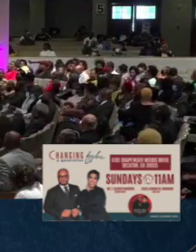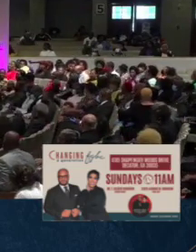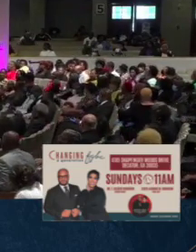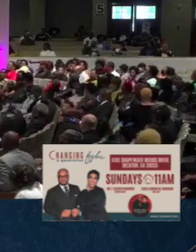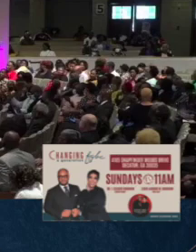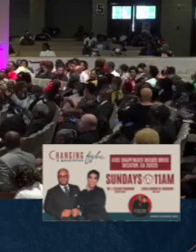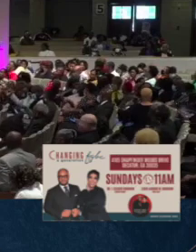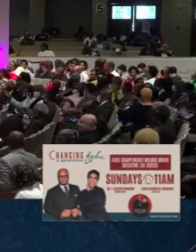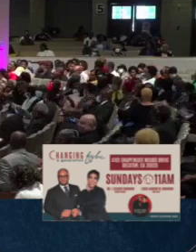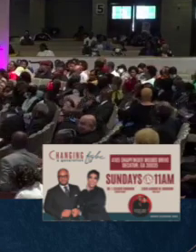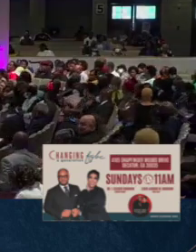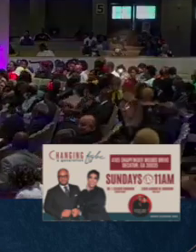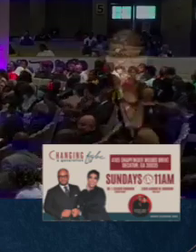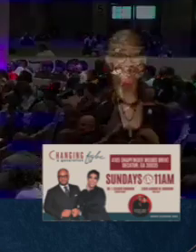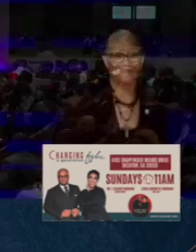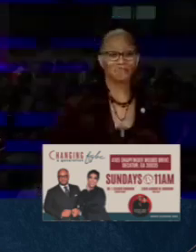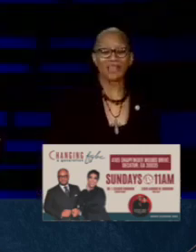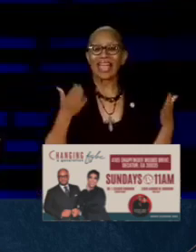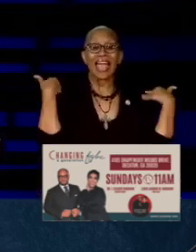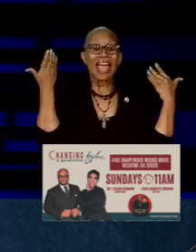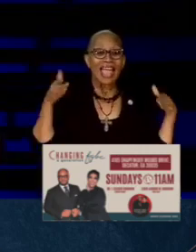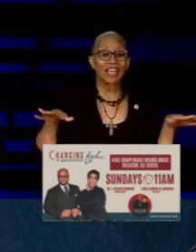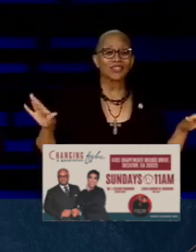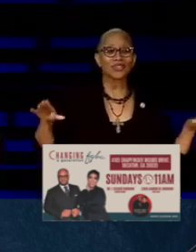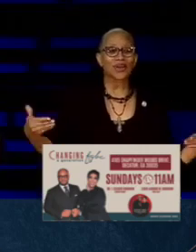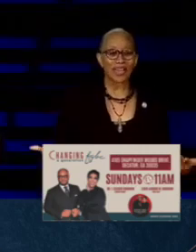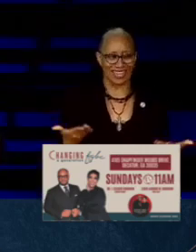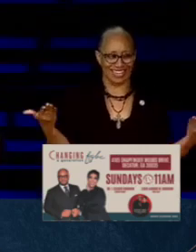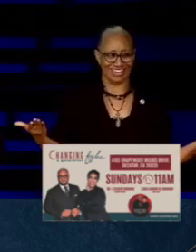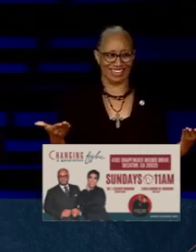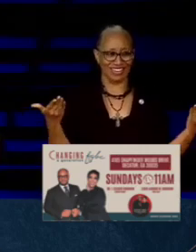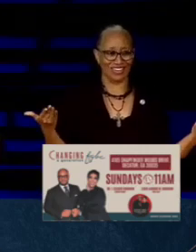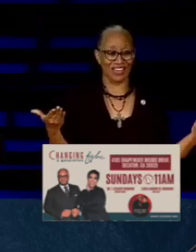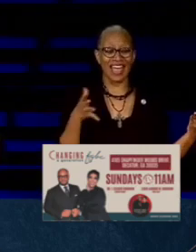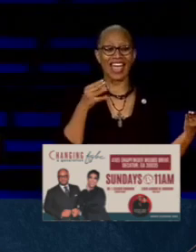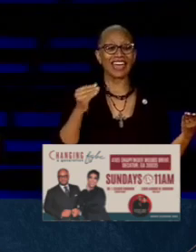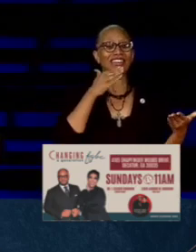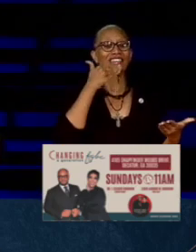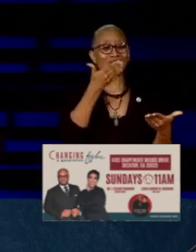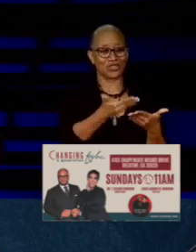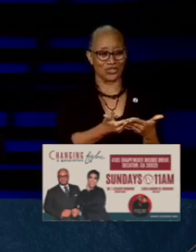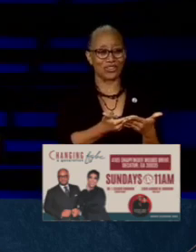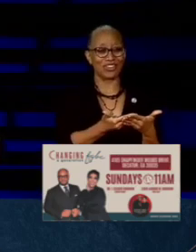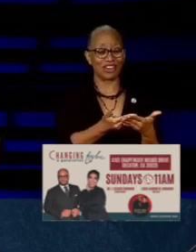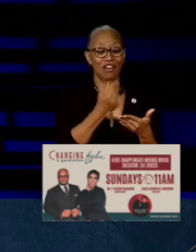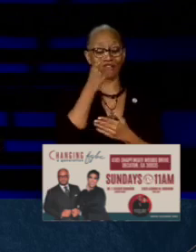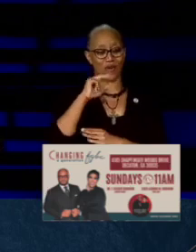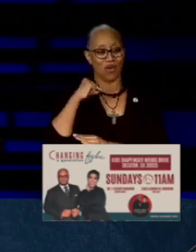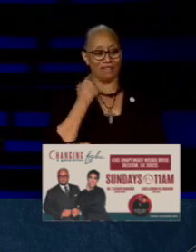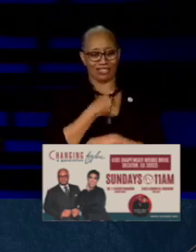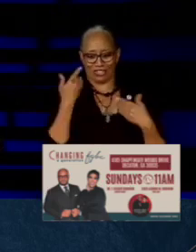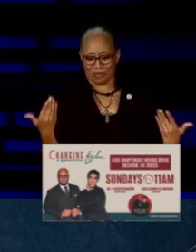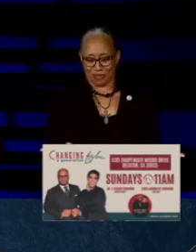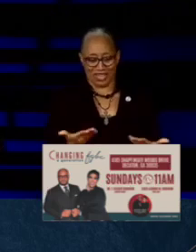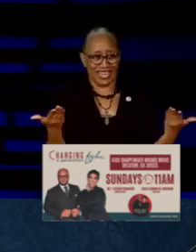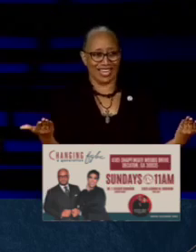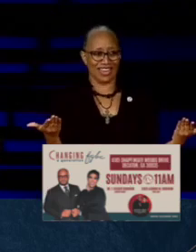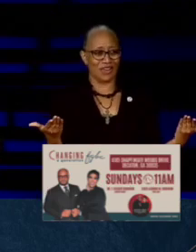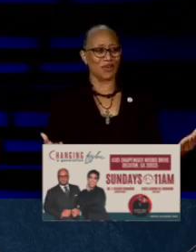greater is here. Angels are here. And it's good for us to be